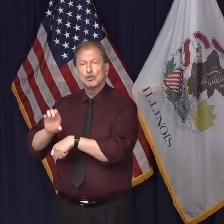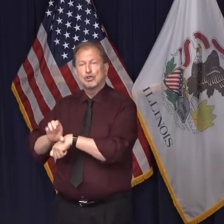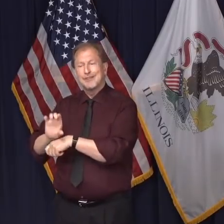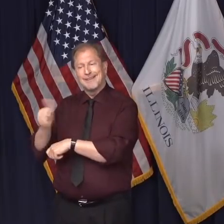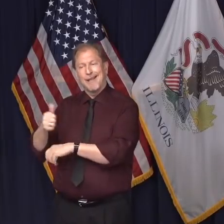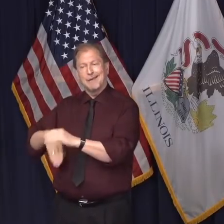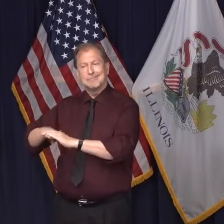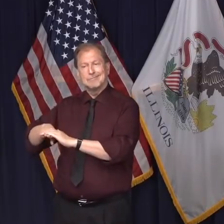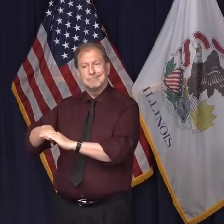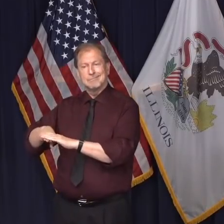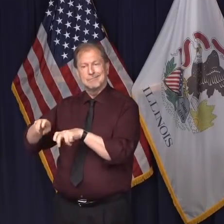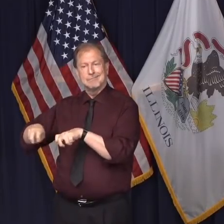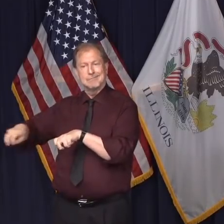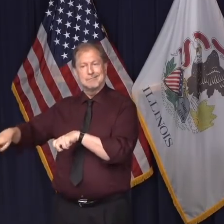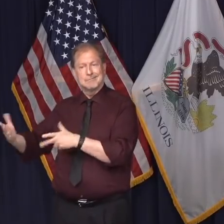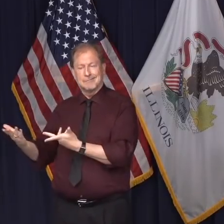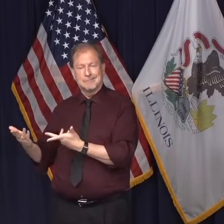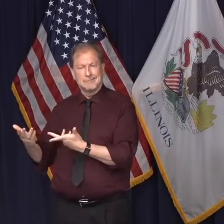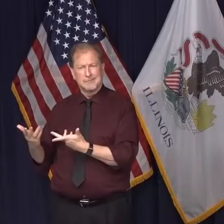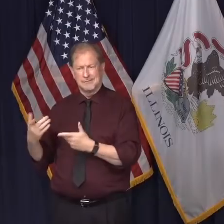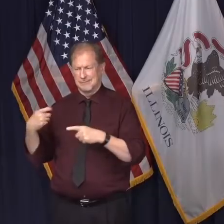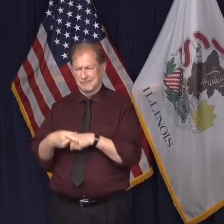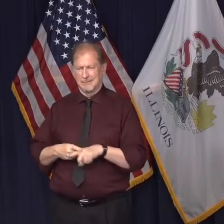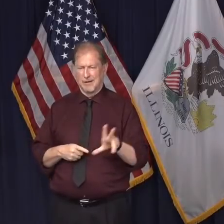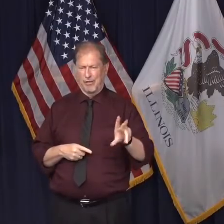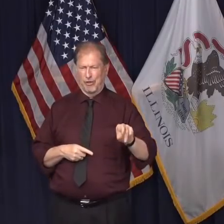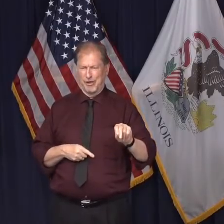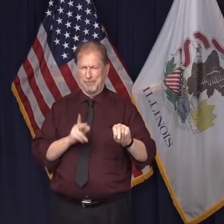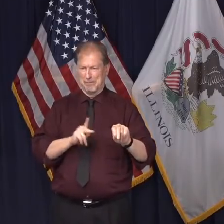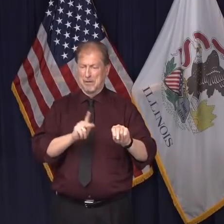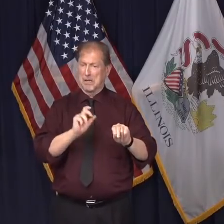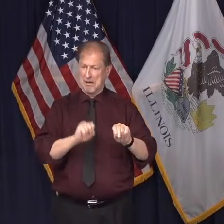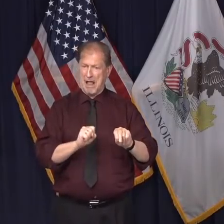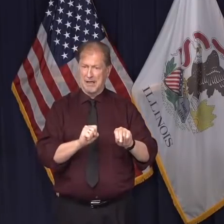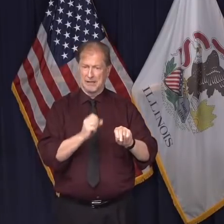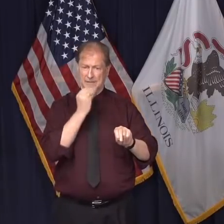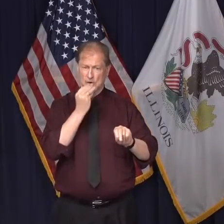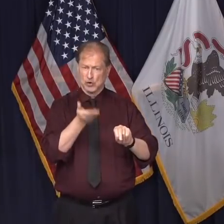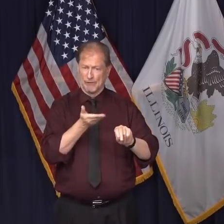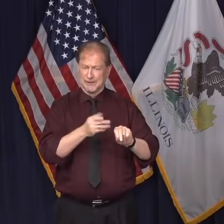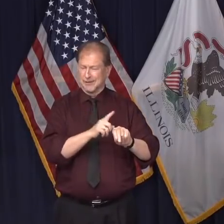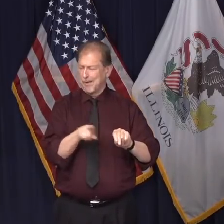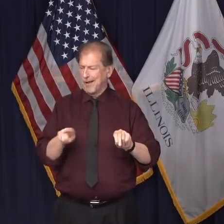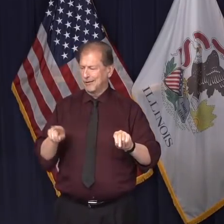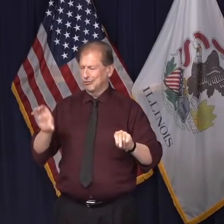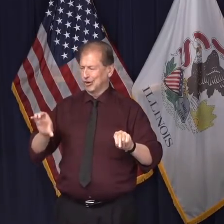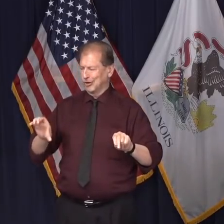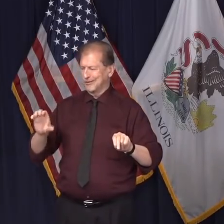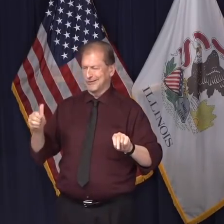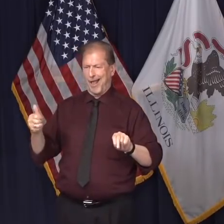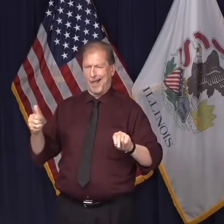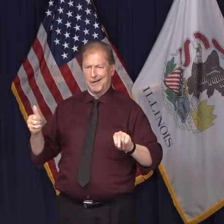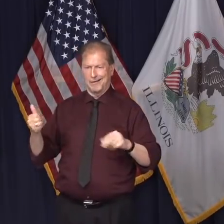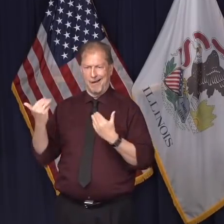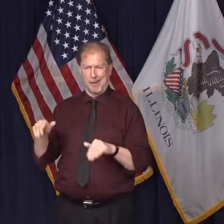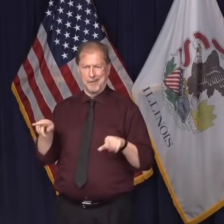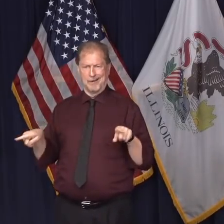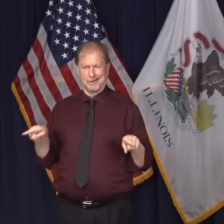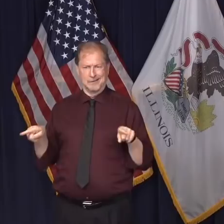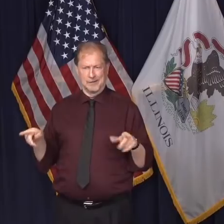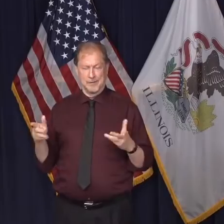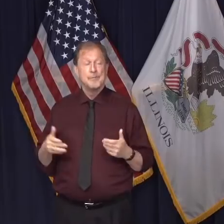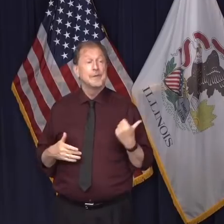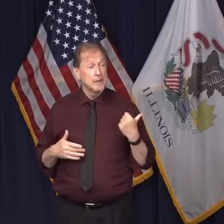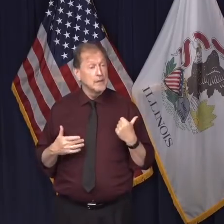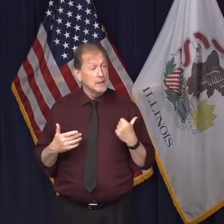in a service. Yeah. And the discrepancy there has frustrated the pastor and resulted in this law. Well, again, we have guidelines that are now